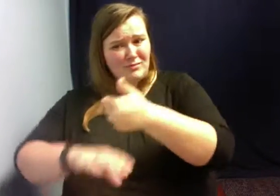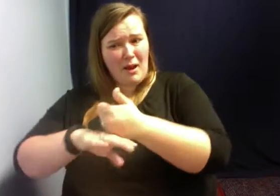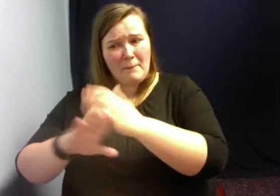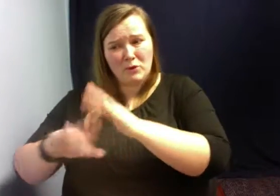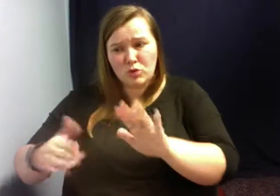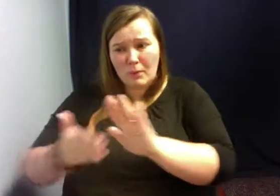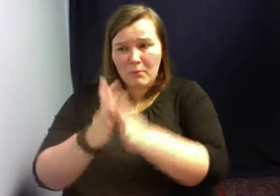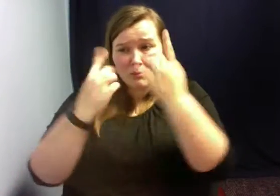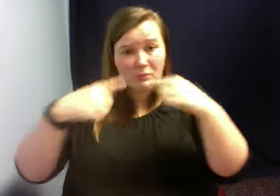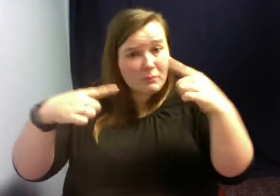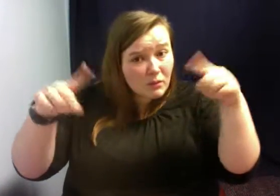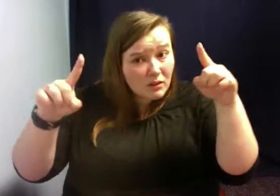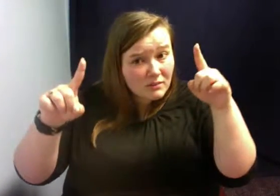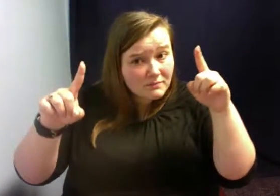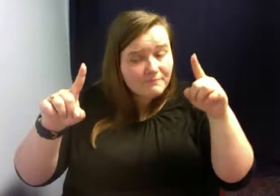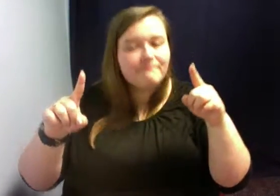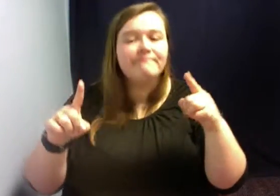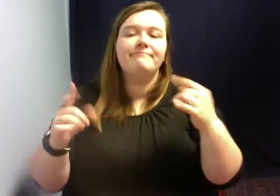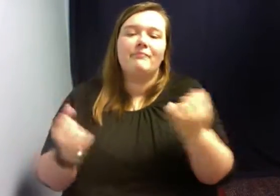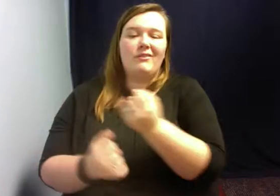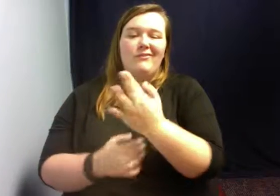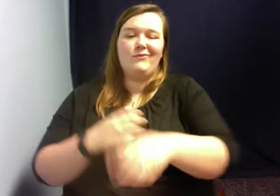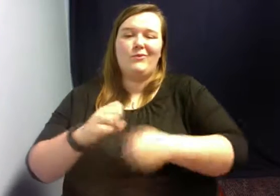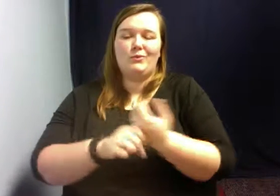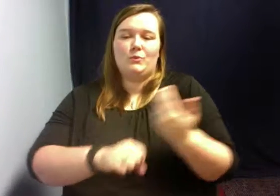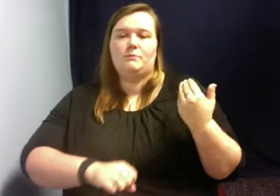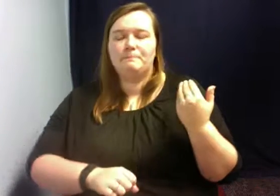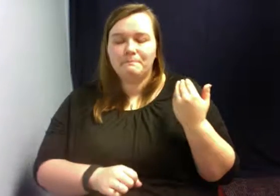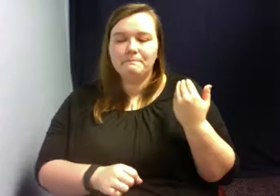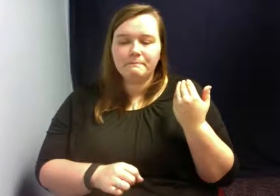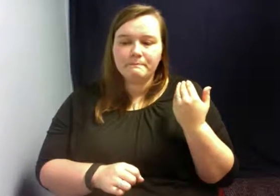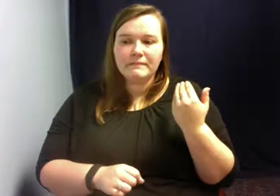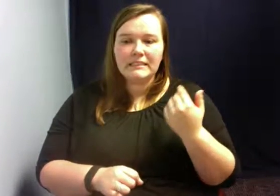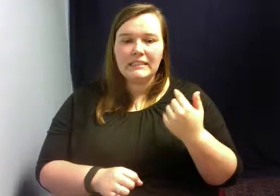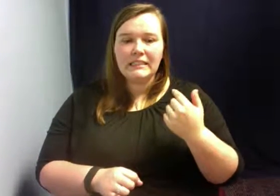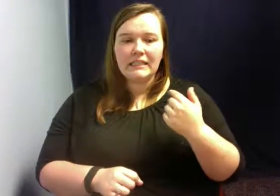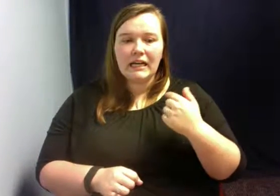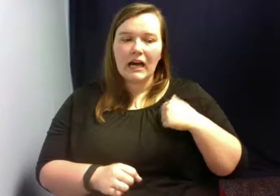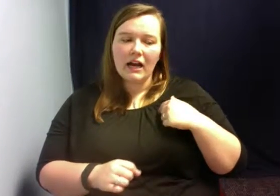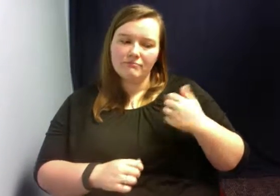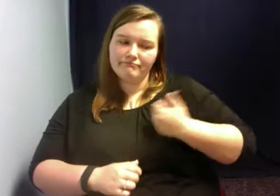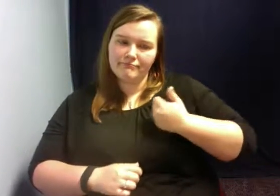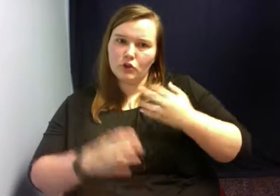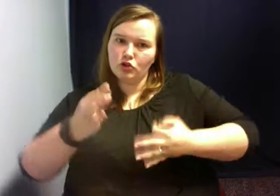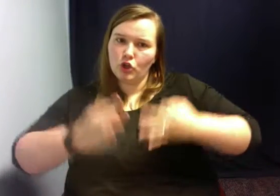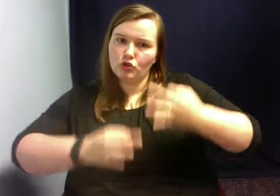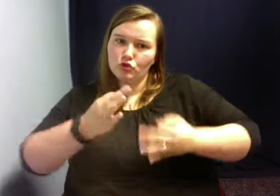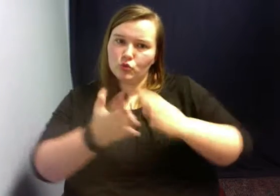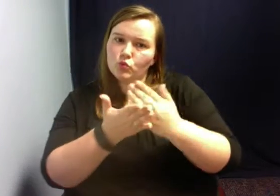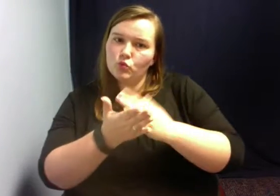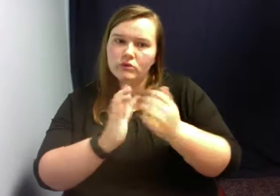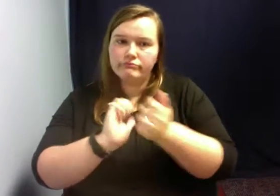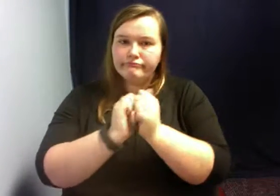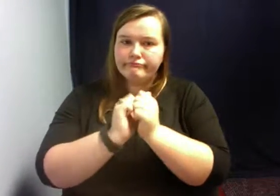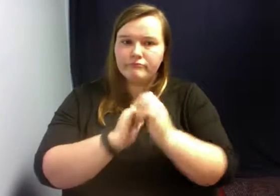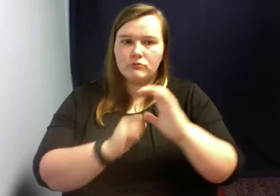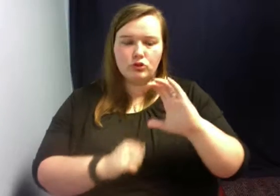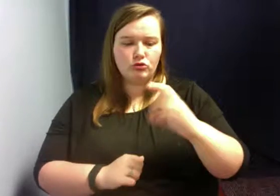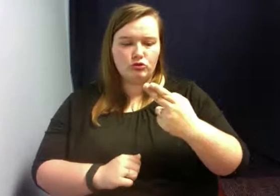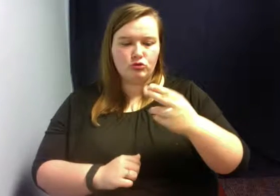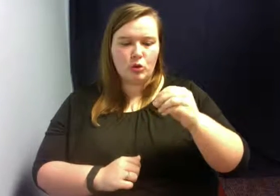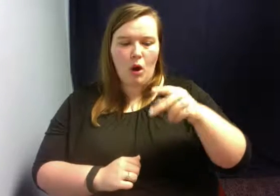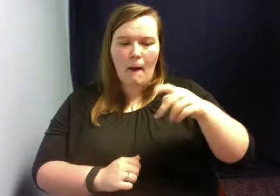success? Now, a few years ago, I was a judge on a cooking competition called Chopped.